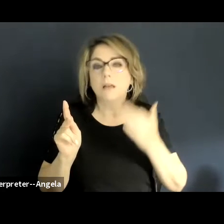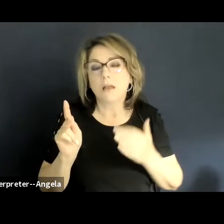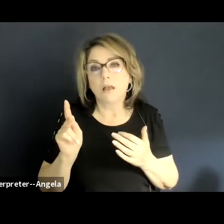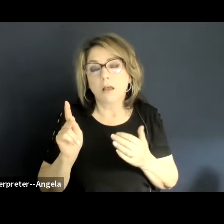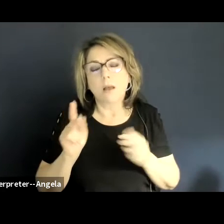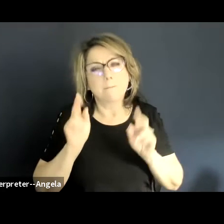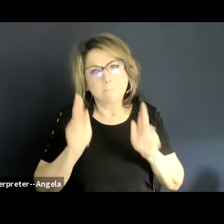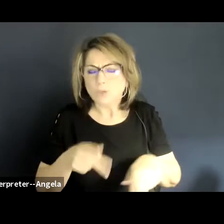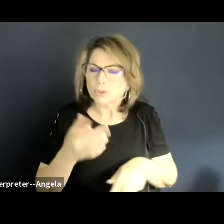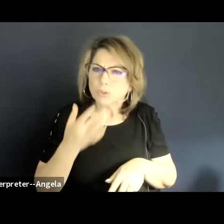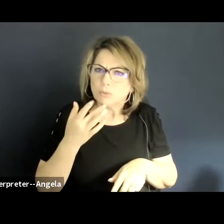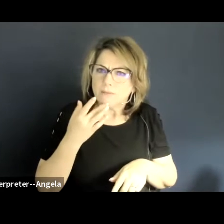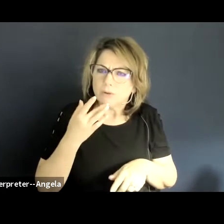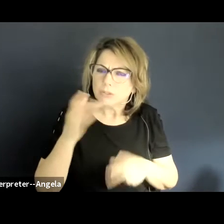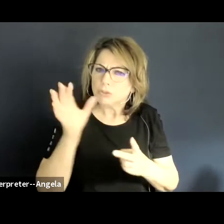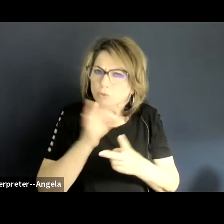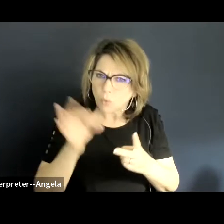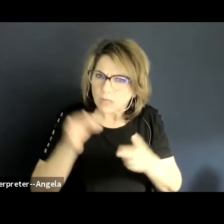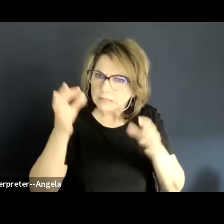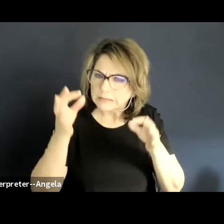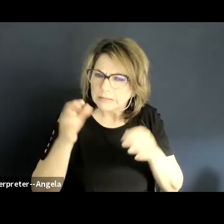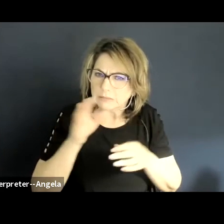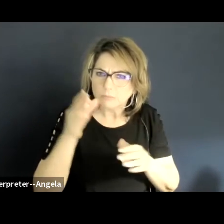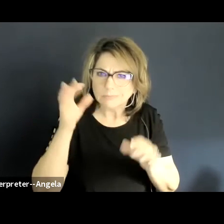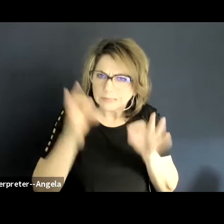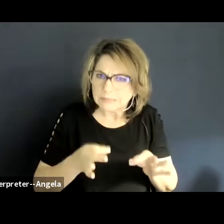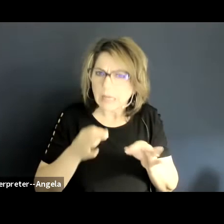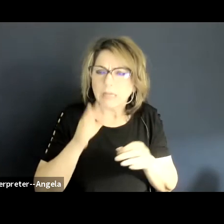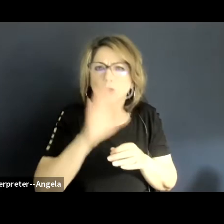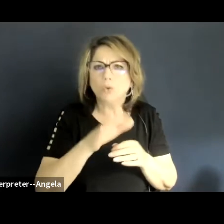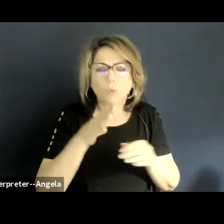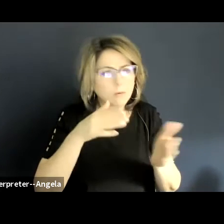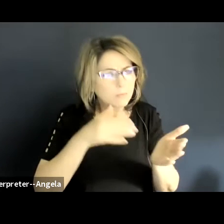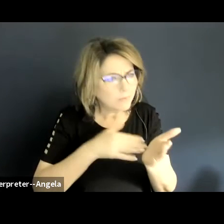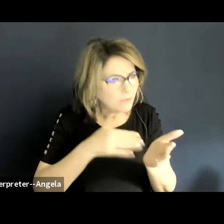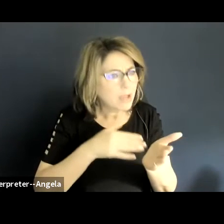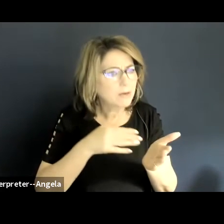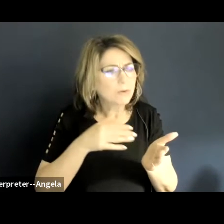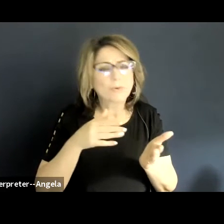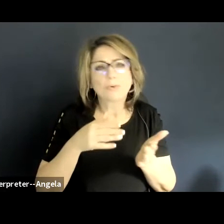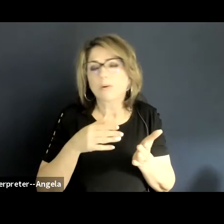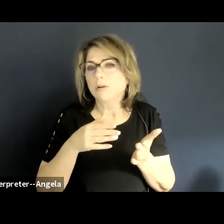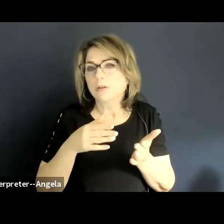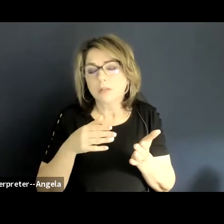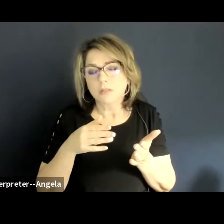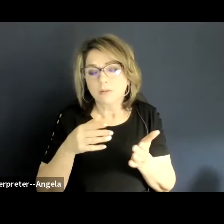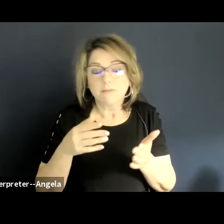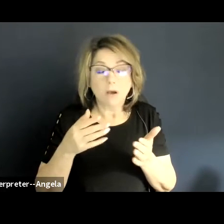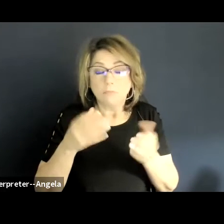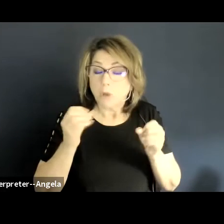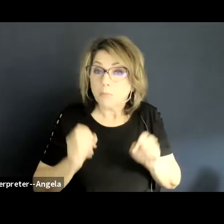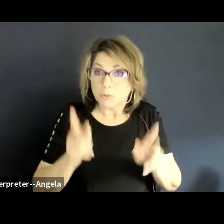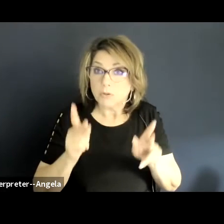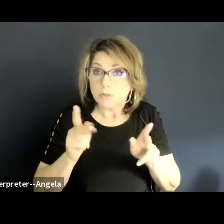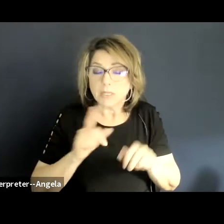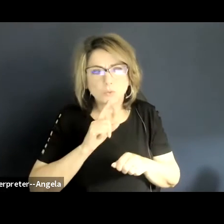Personal preference, choice of providers, having an opportunity to really have a choice